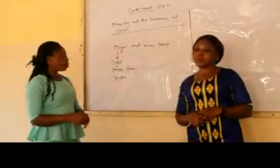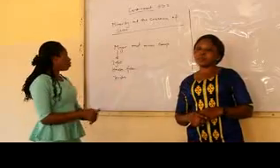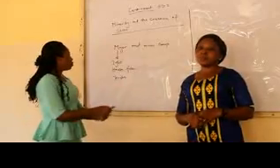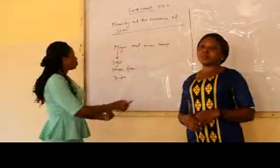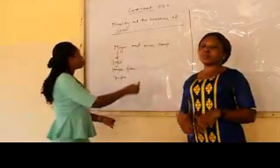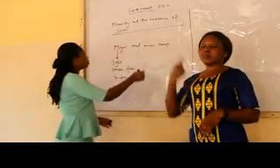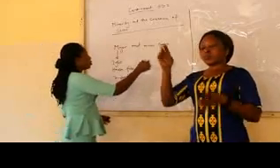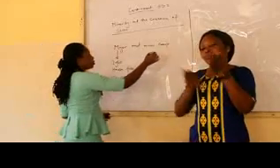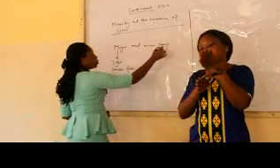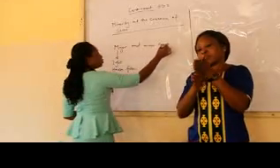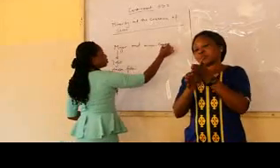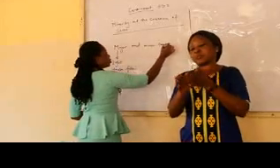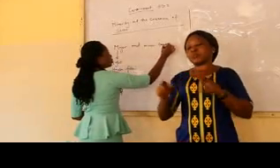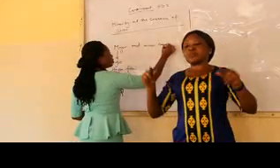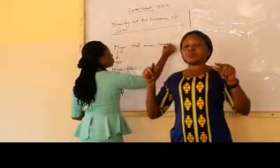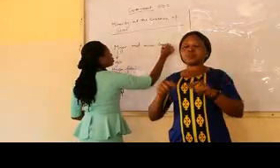the minor groups,